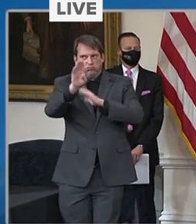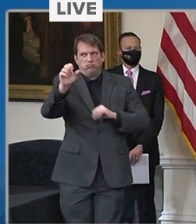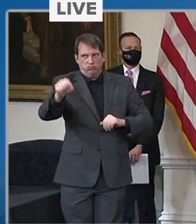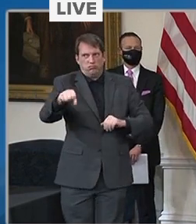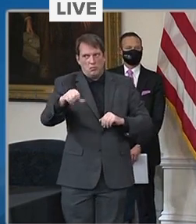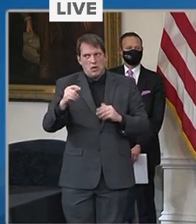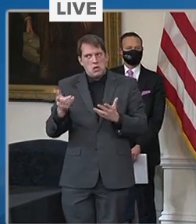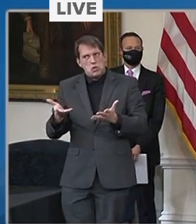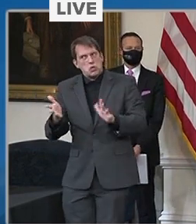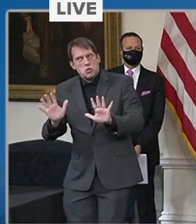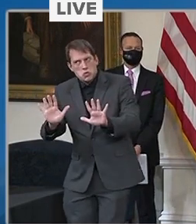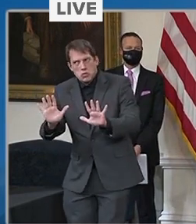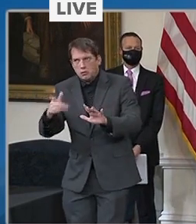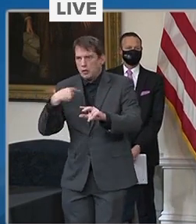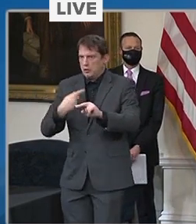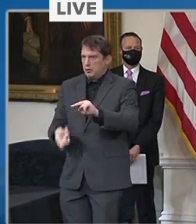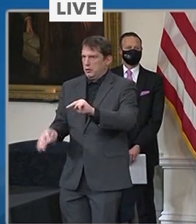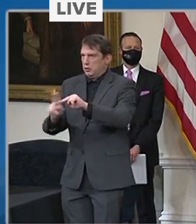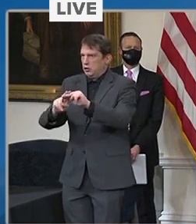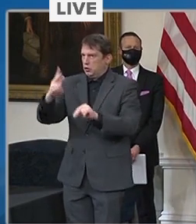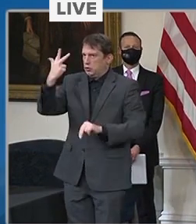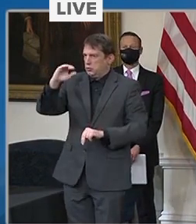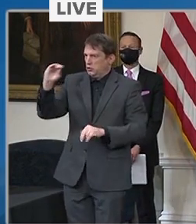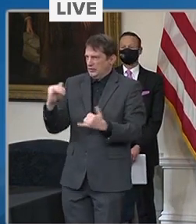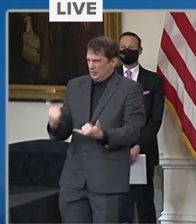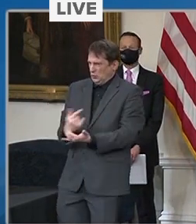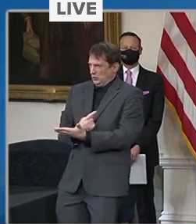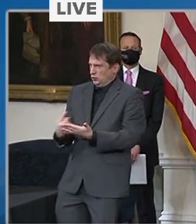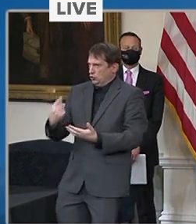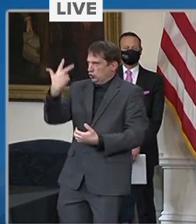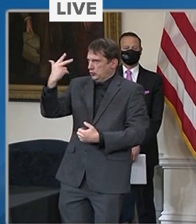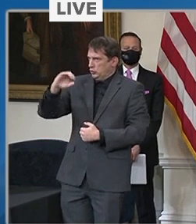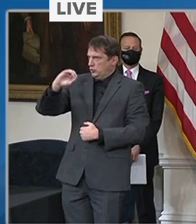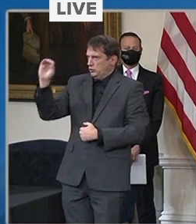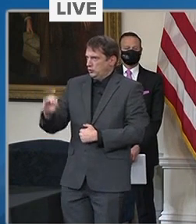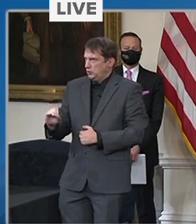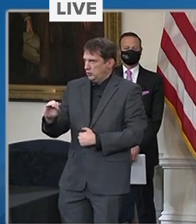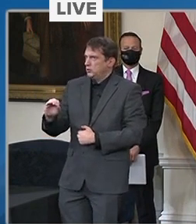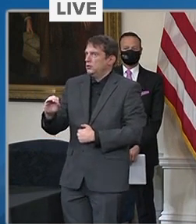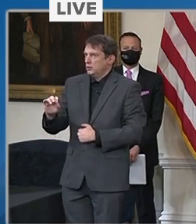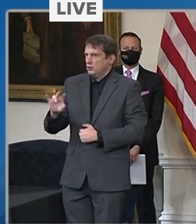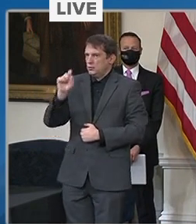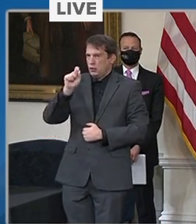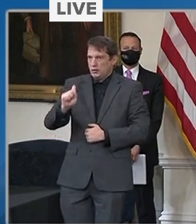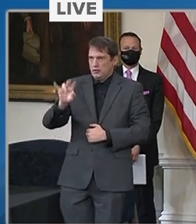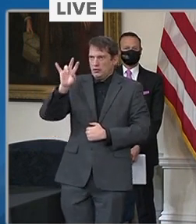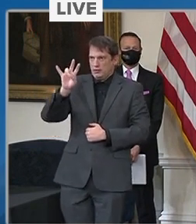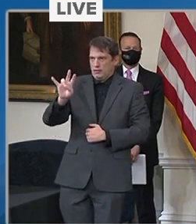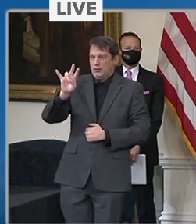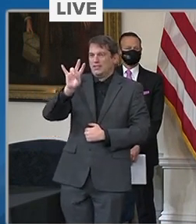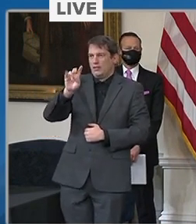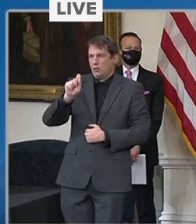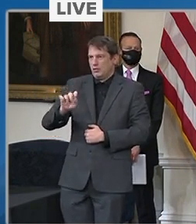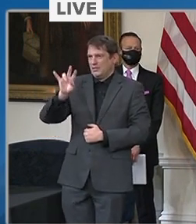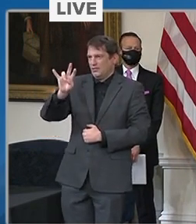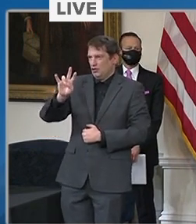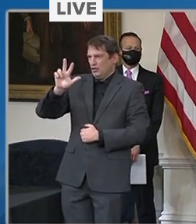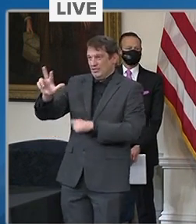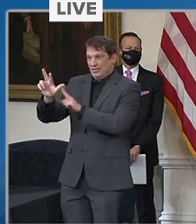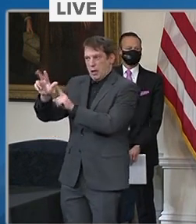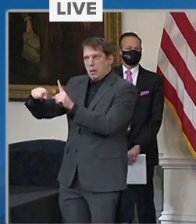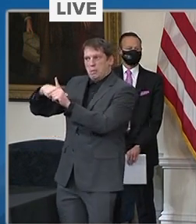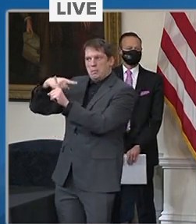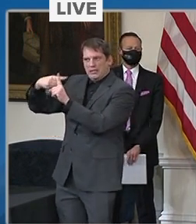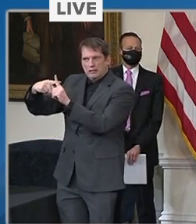3%. At 7.73%, our statewide positivity rate is the 8th lowest in America. And